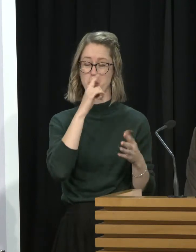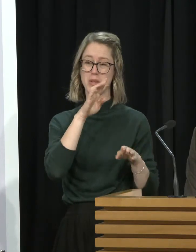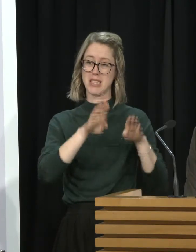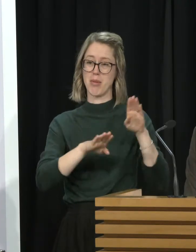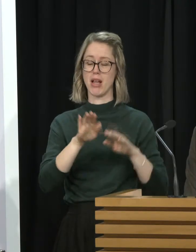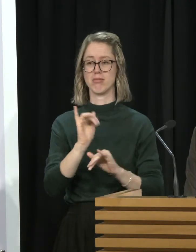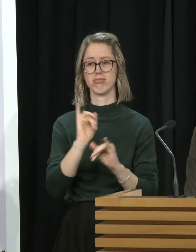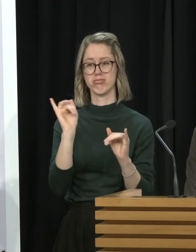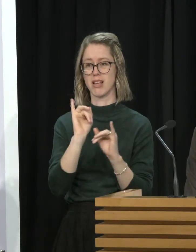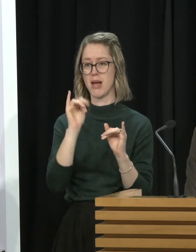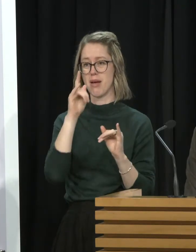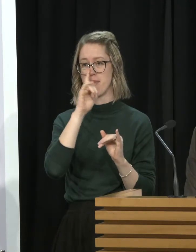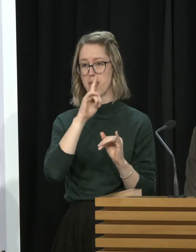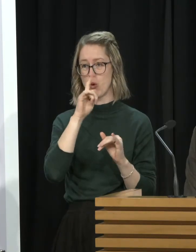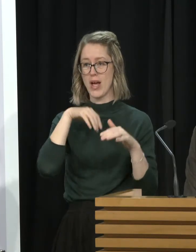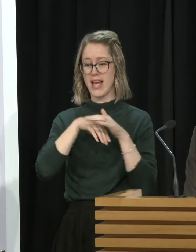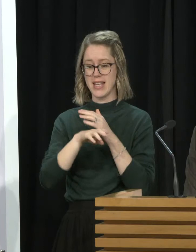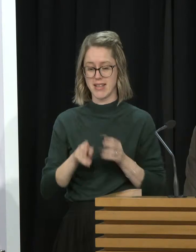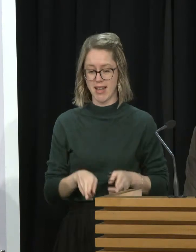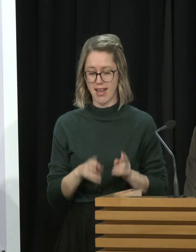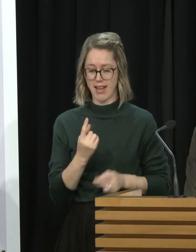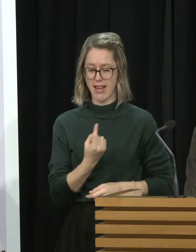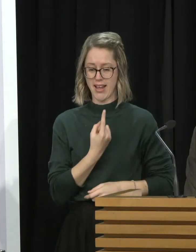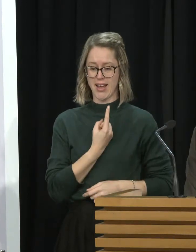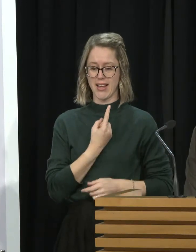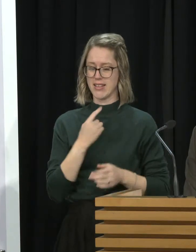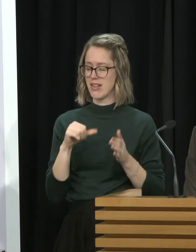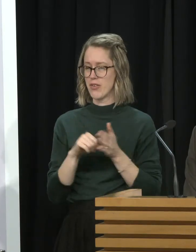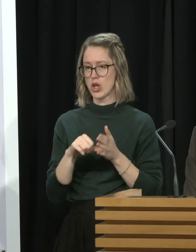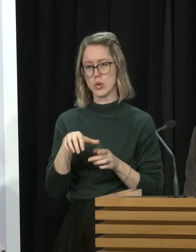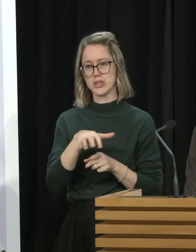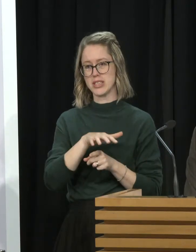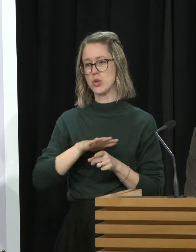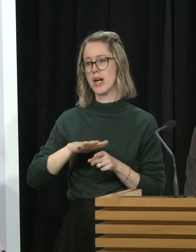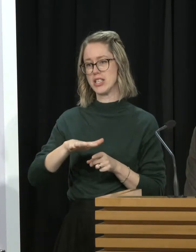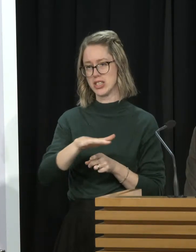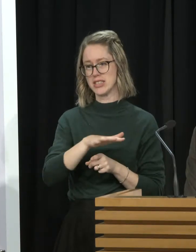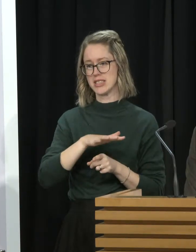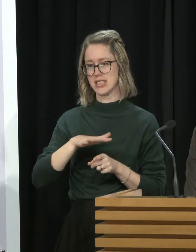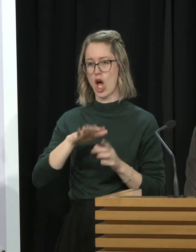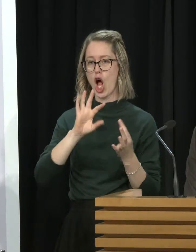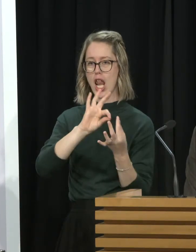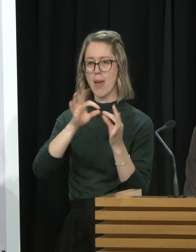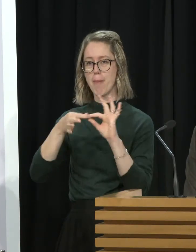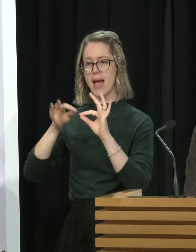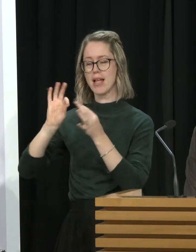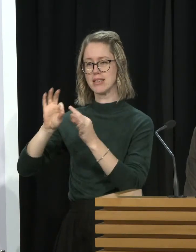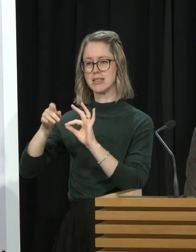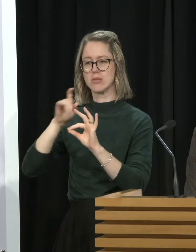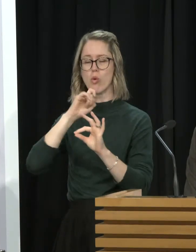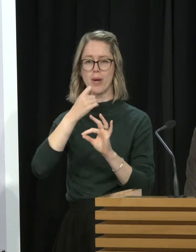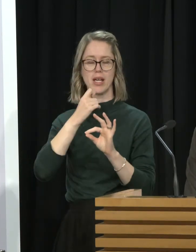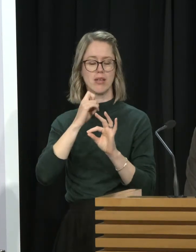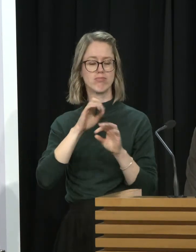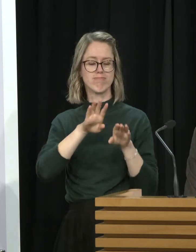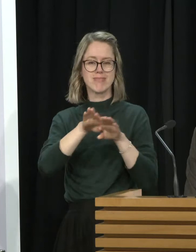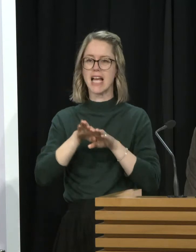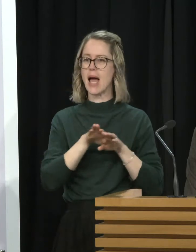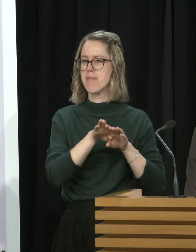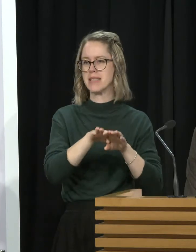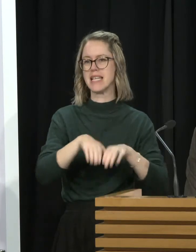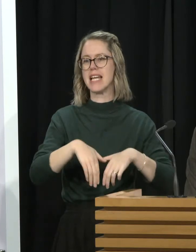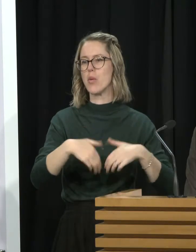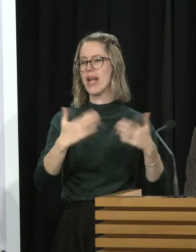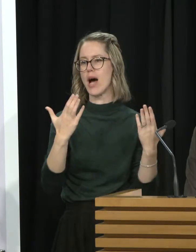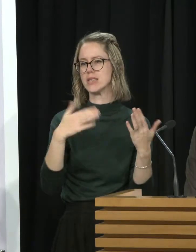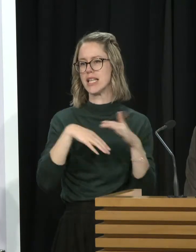circumstances. Tragically, people end up in MIQ in really difficult personal circumstances, and the Olympians will be treated the same as everybody else who